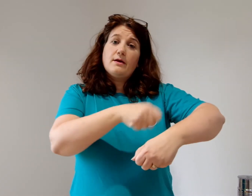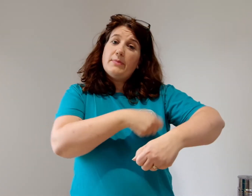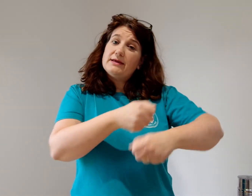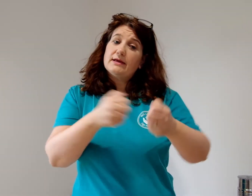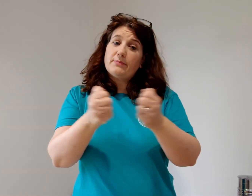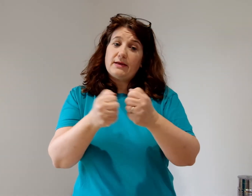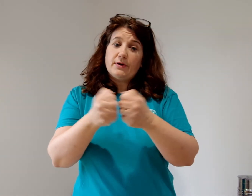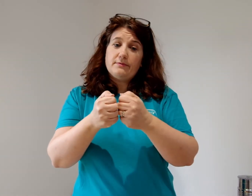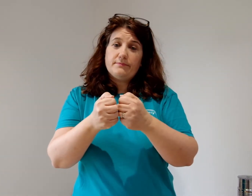baking paper,